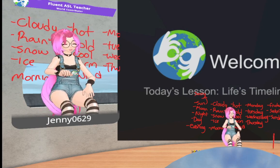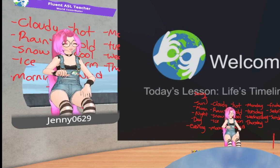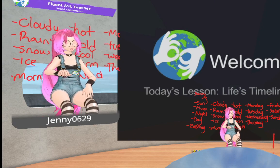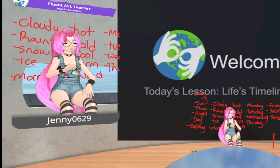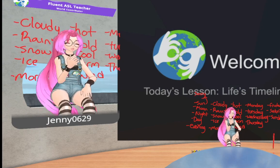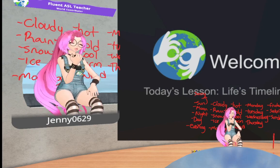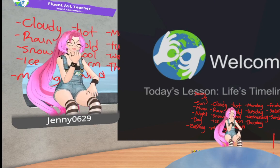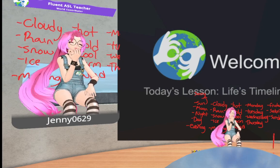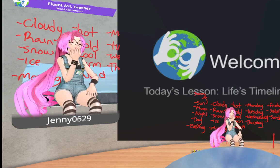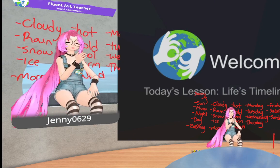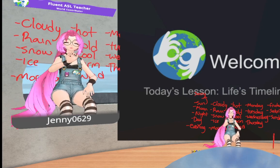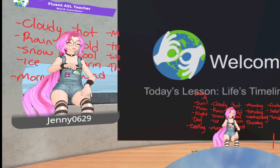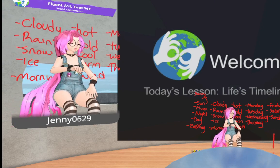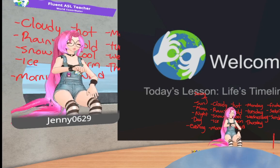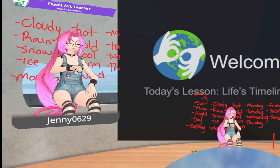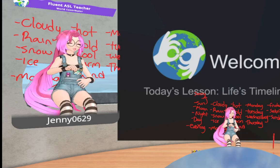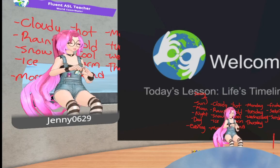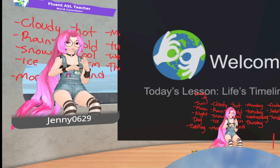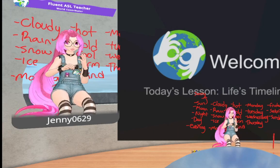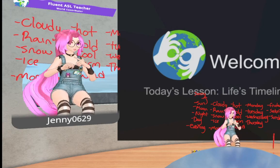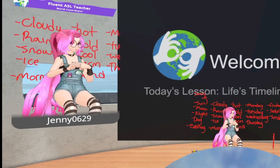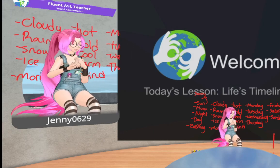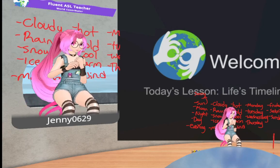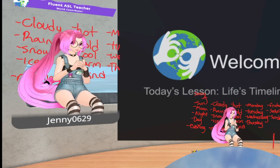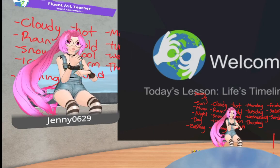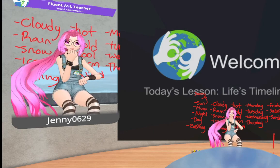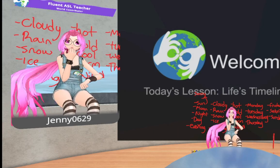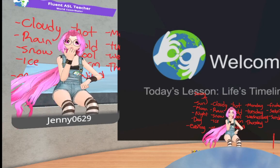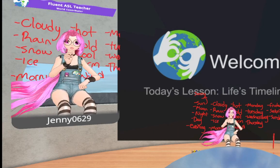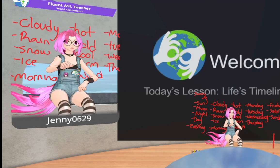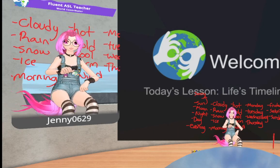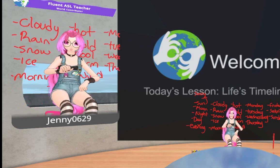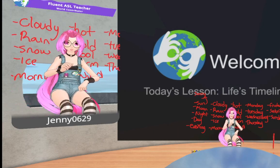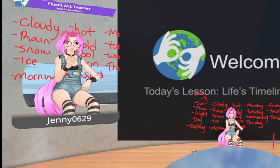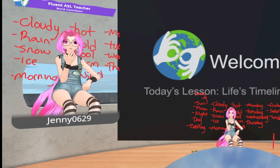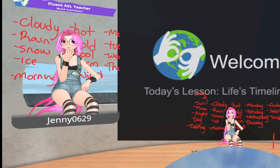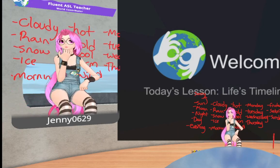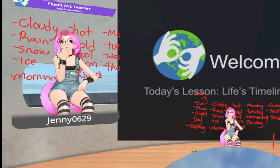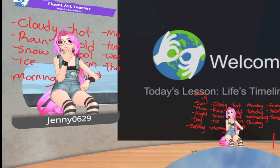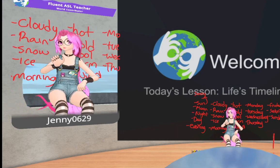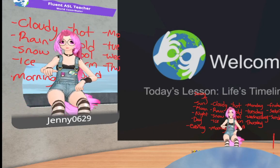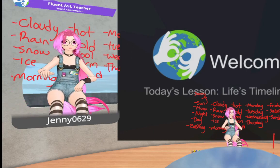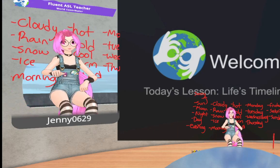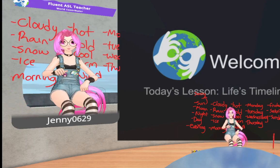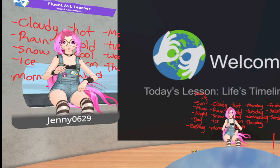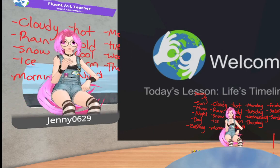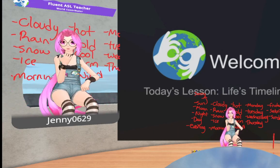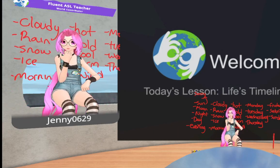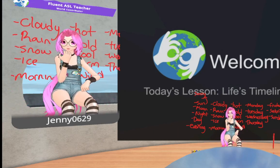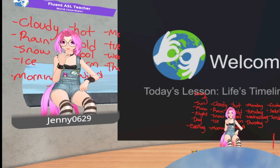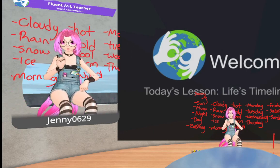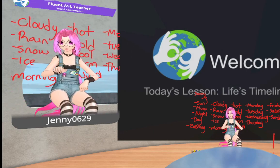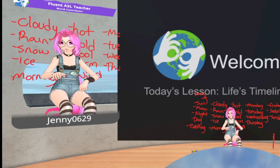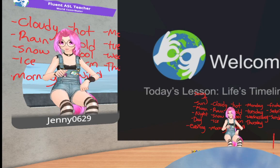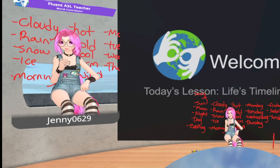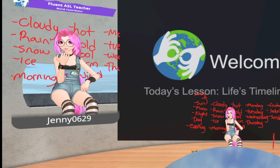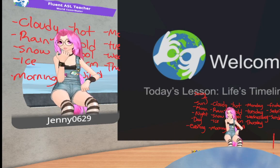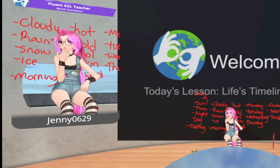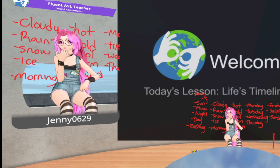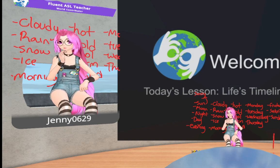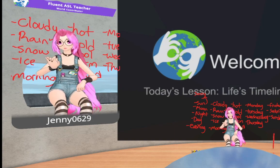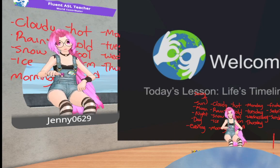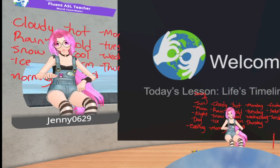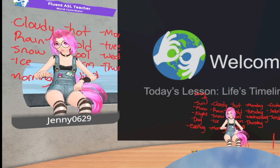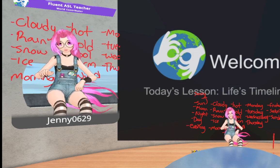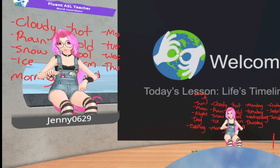away because it's too hot. Oh, I can't eat this. Oh, it's too hot. Push it away. Oof, push away.